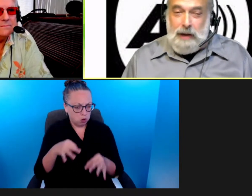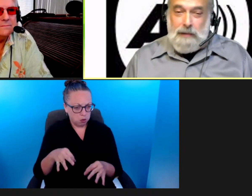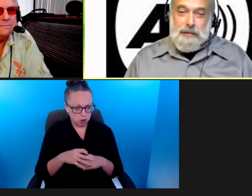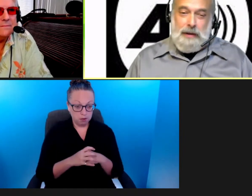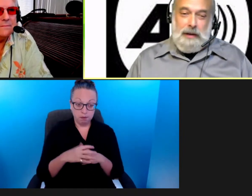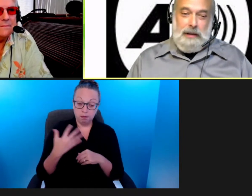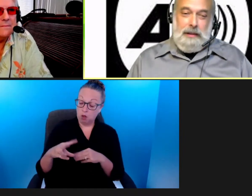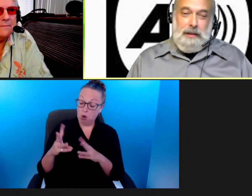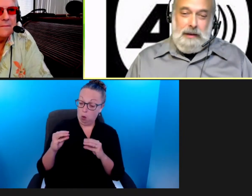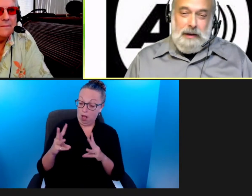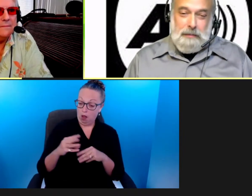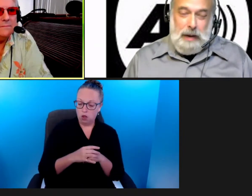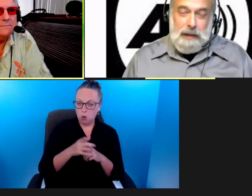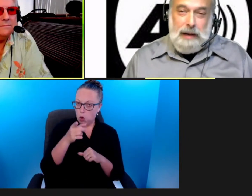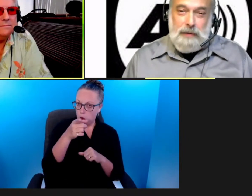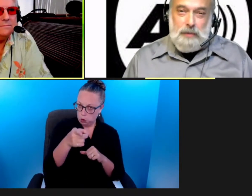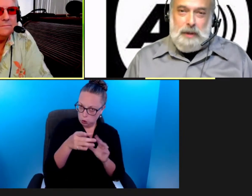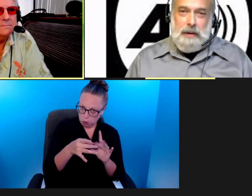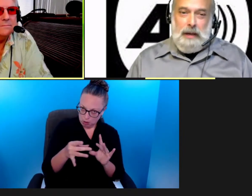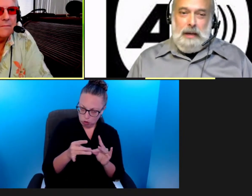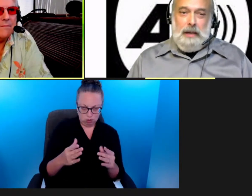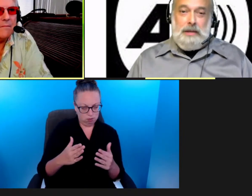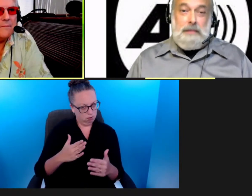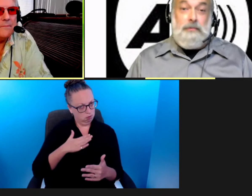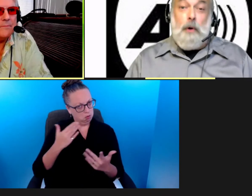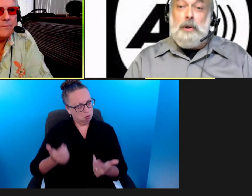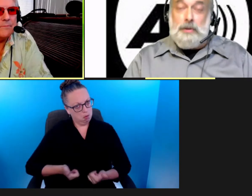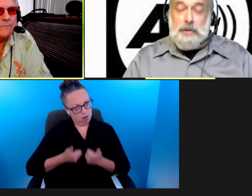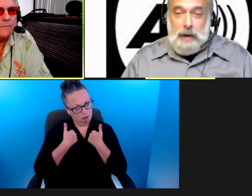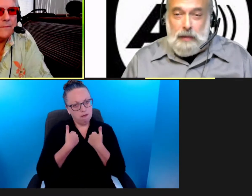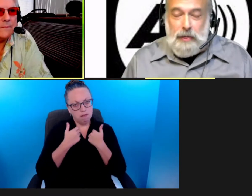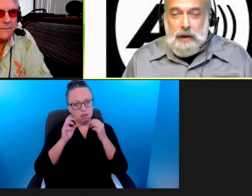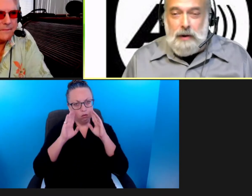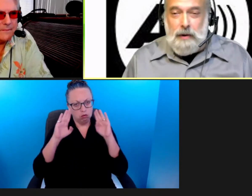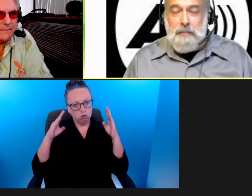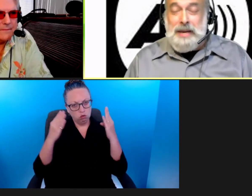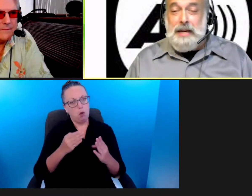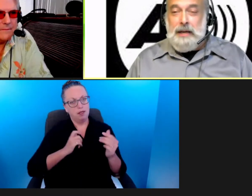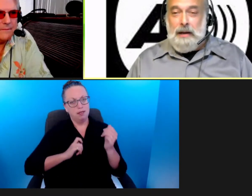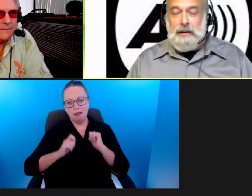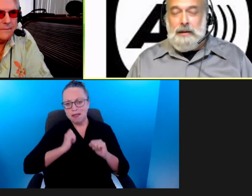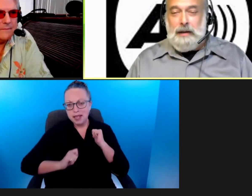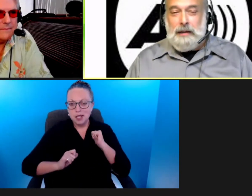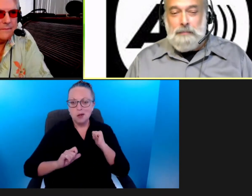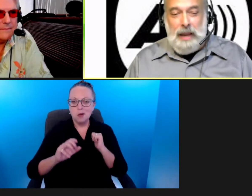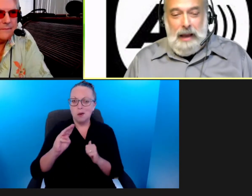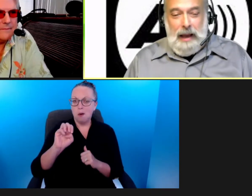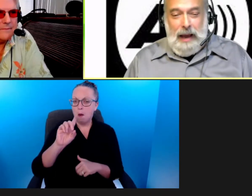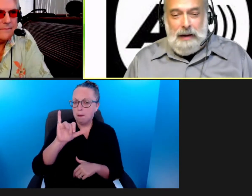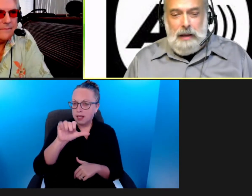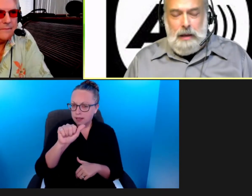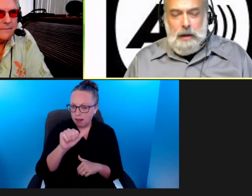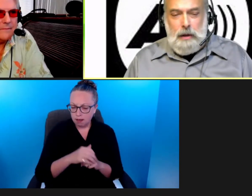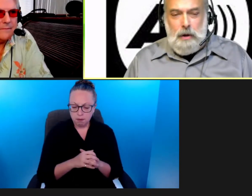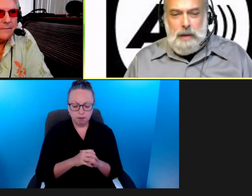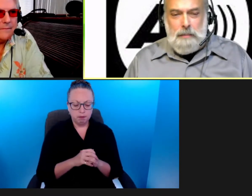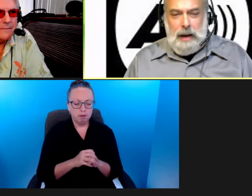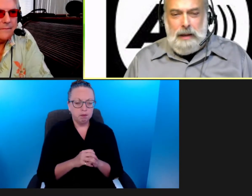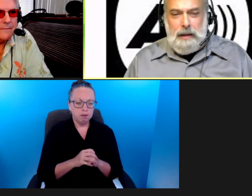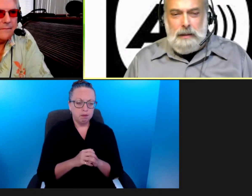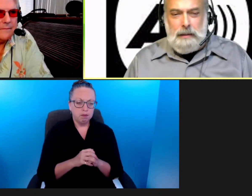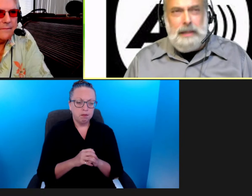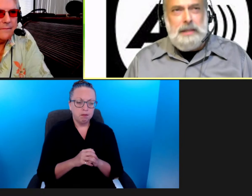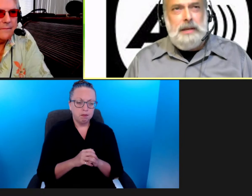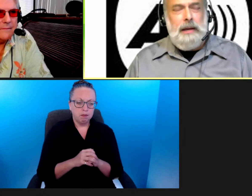mentioned, Jeff, my life has been focused around theater and media. And, in